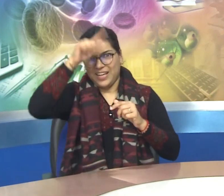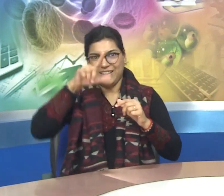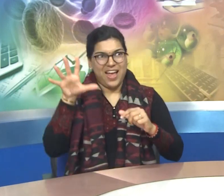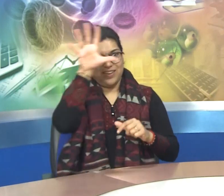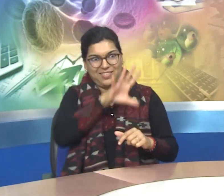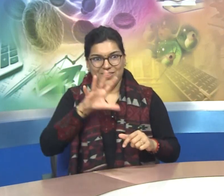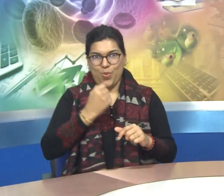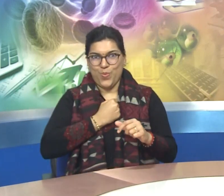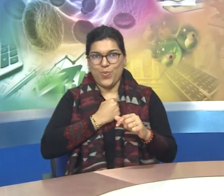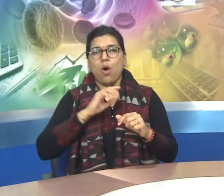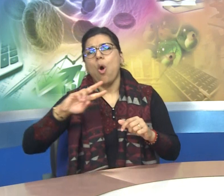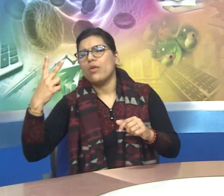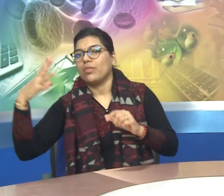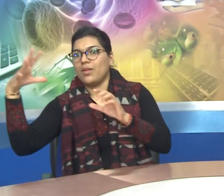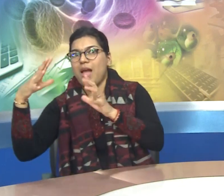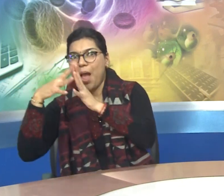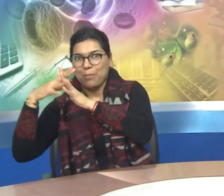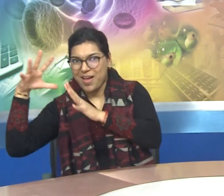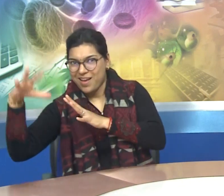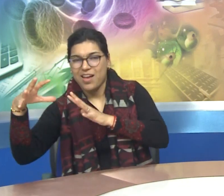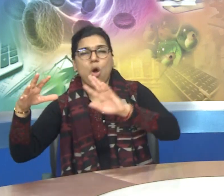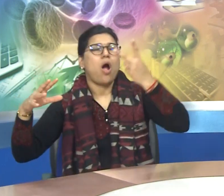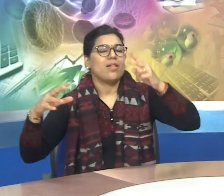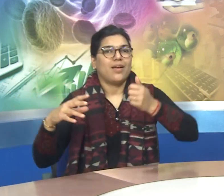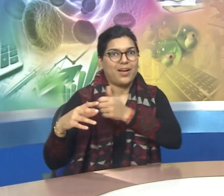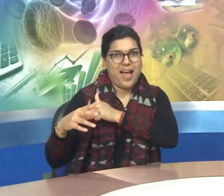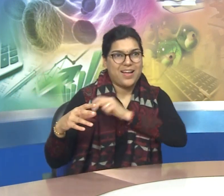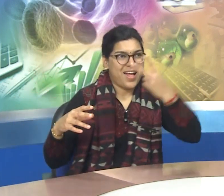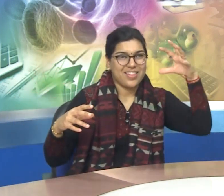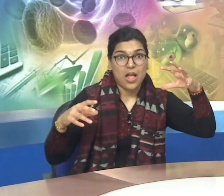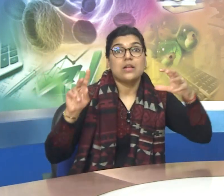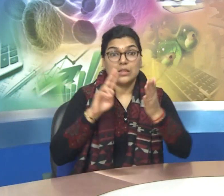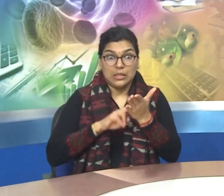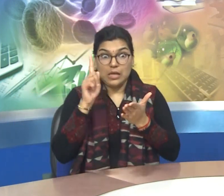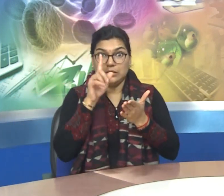The second one is